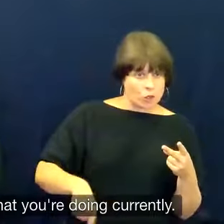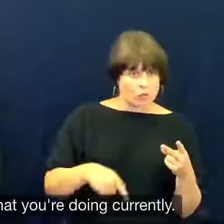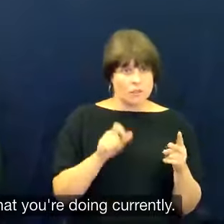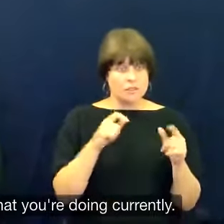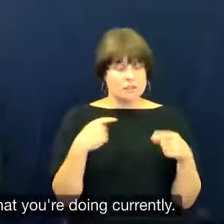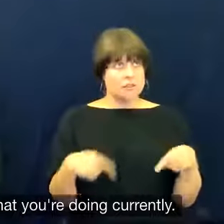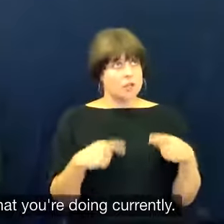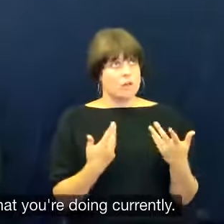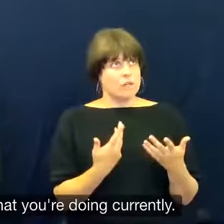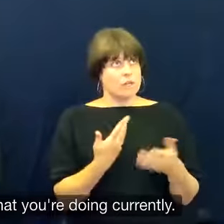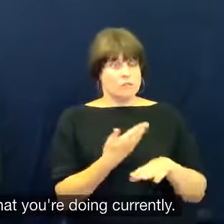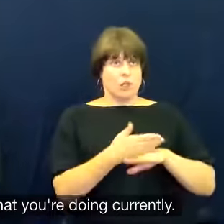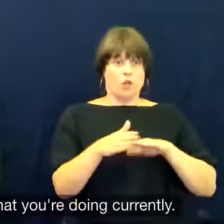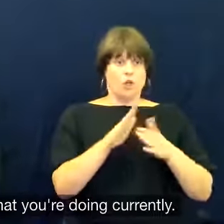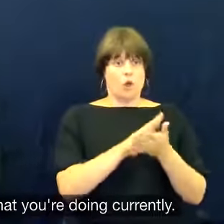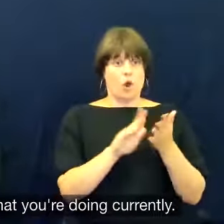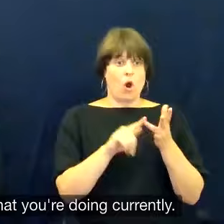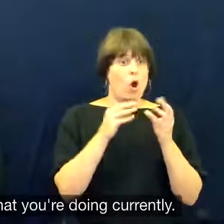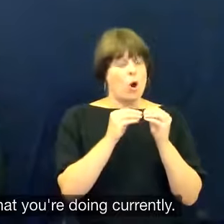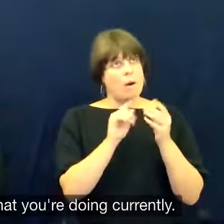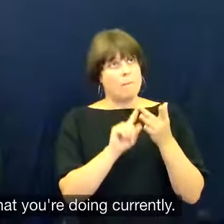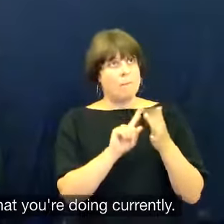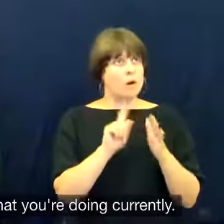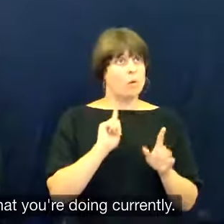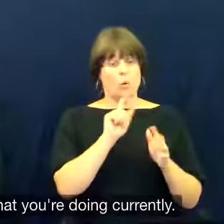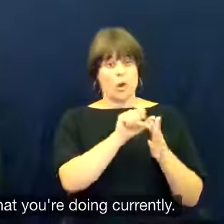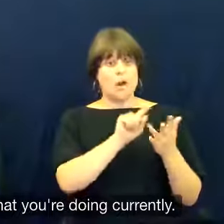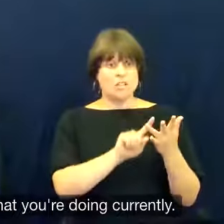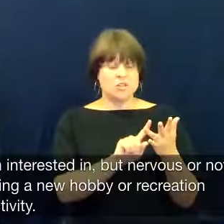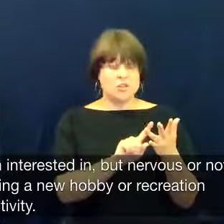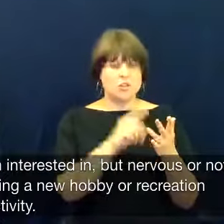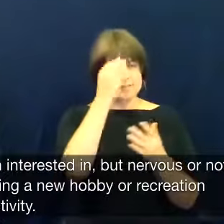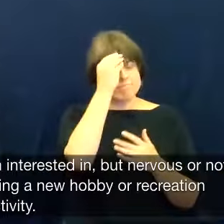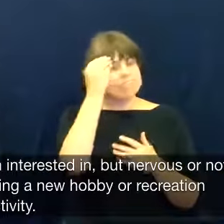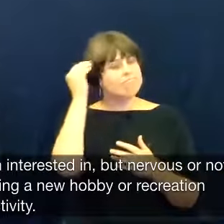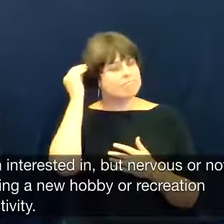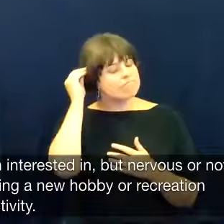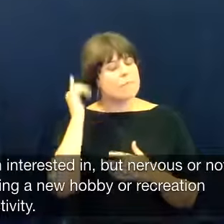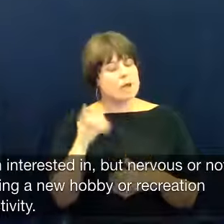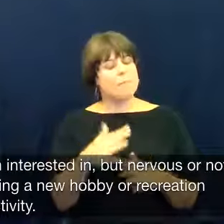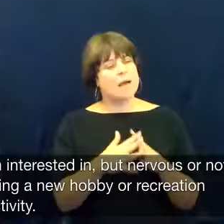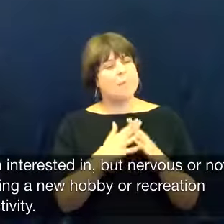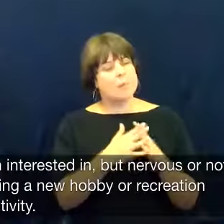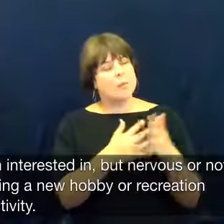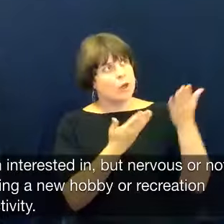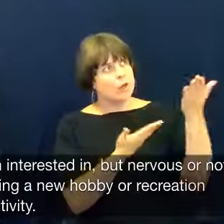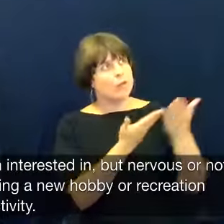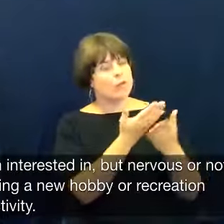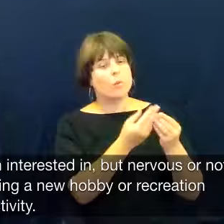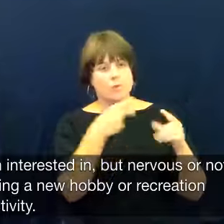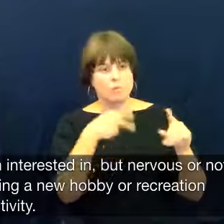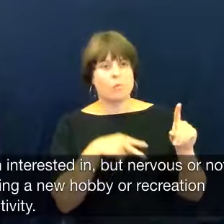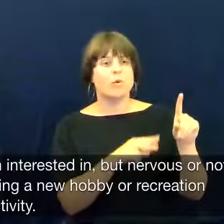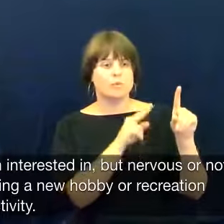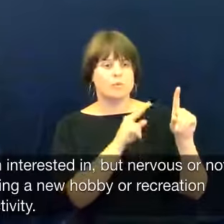about starting a new hobby or recreation activity. Some of the next ones are things that I